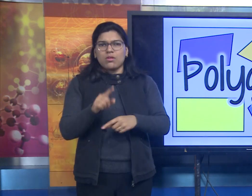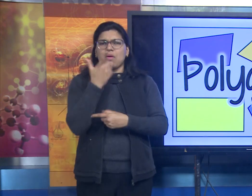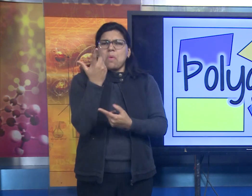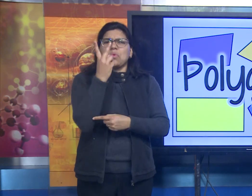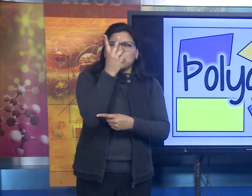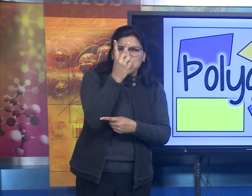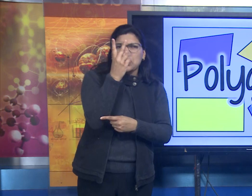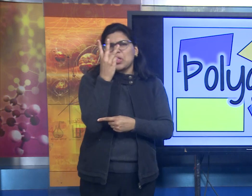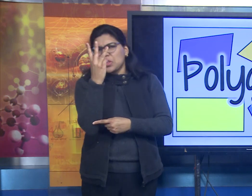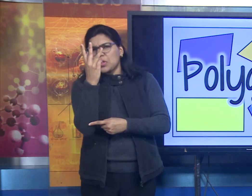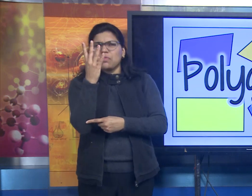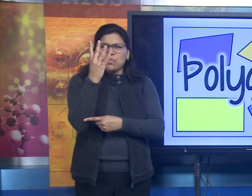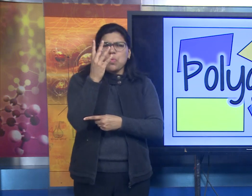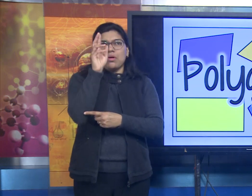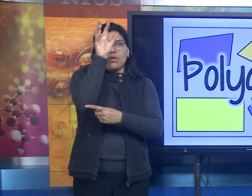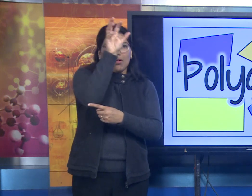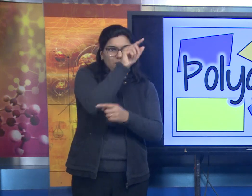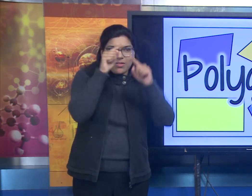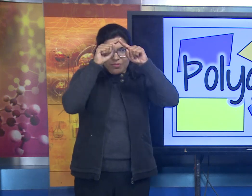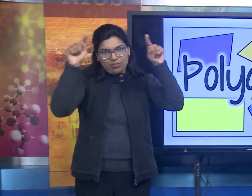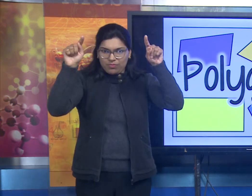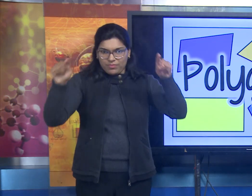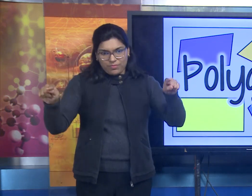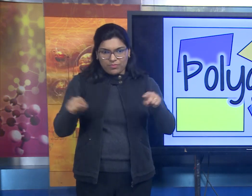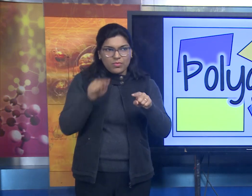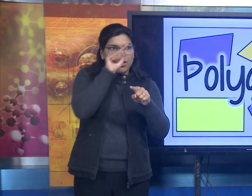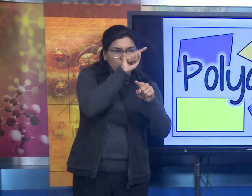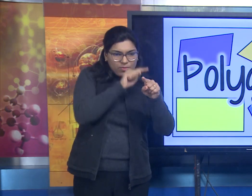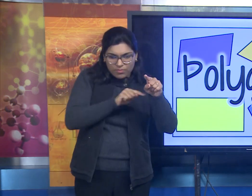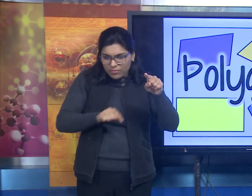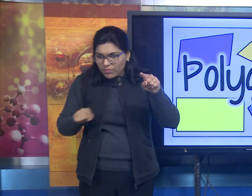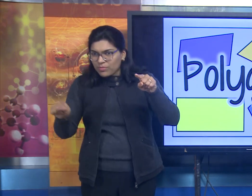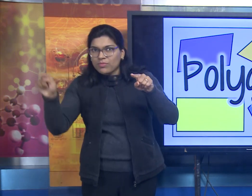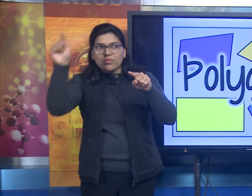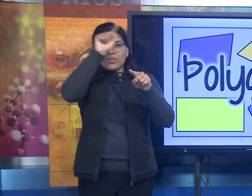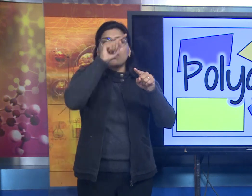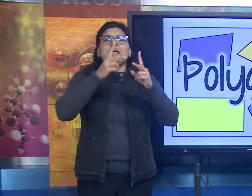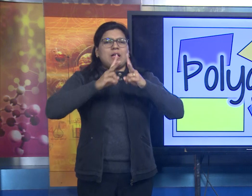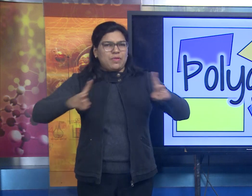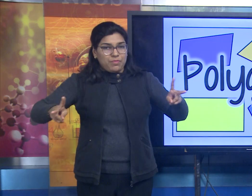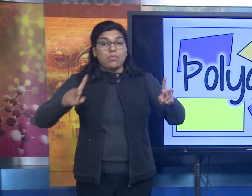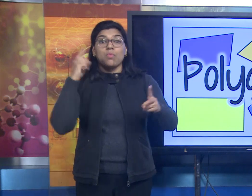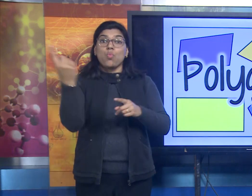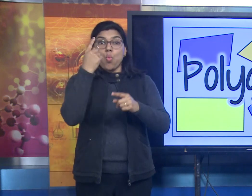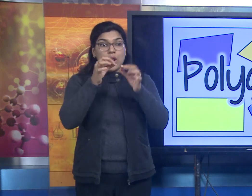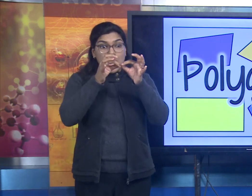shapes with different lines. It can have 2 line, 3 line, 4 line, 5 line,